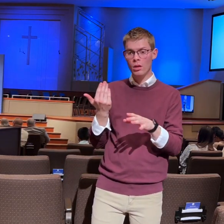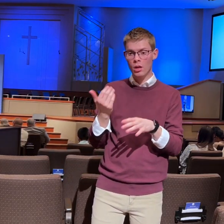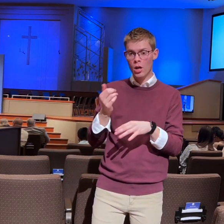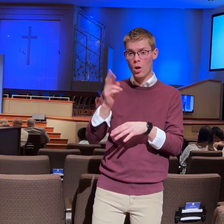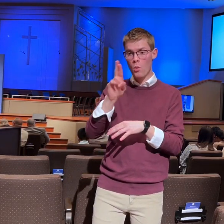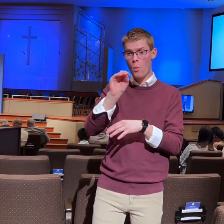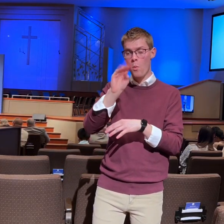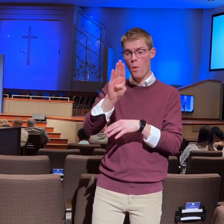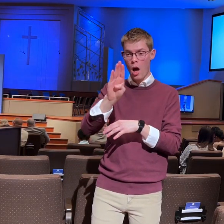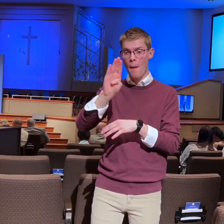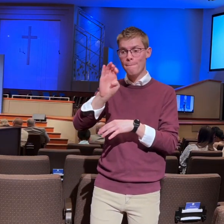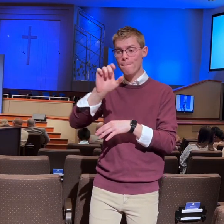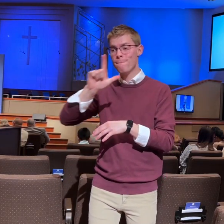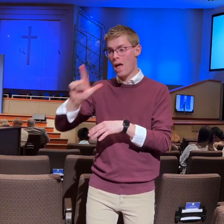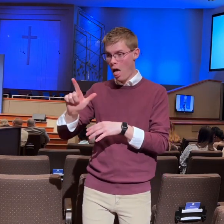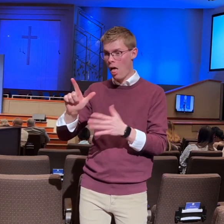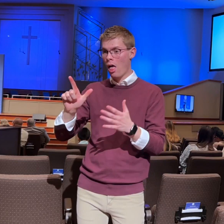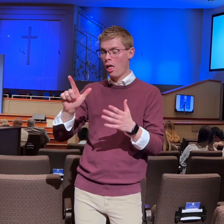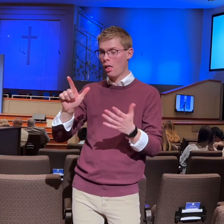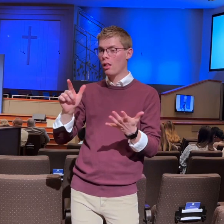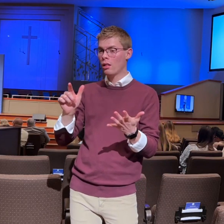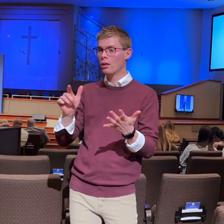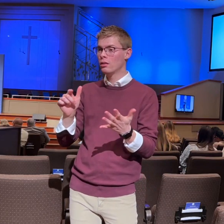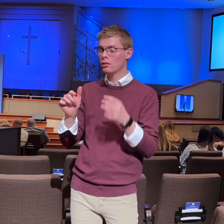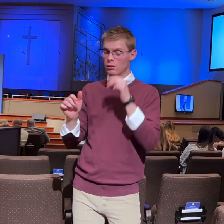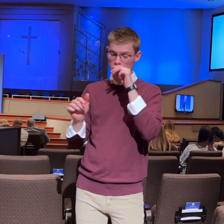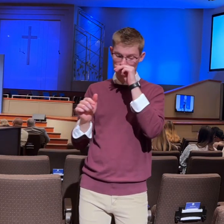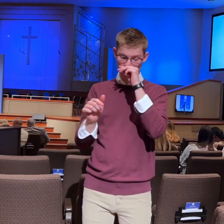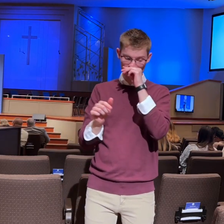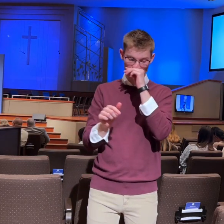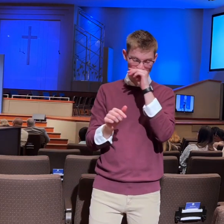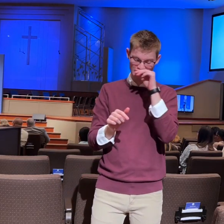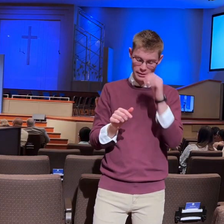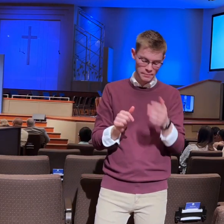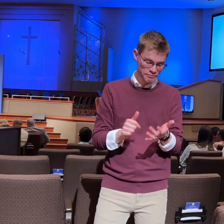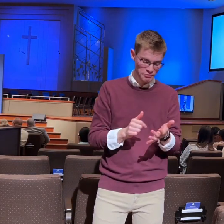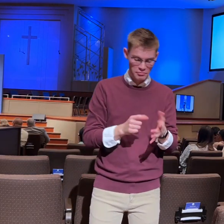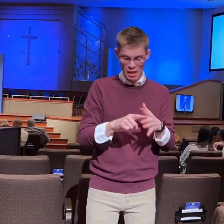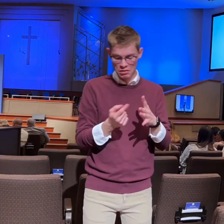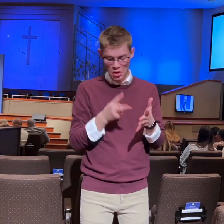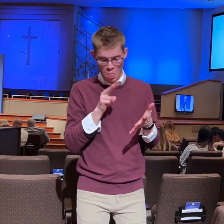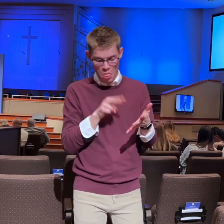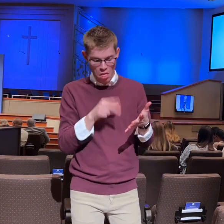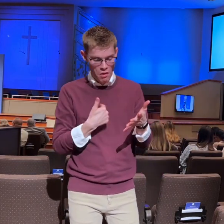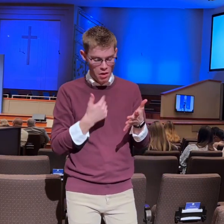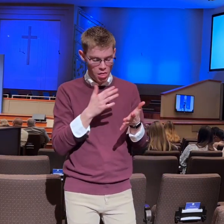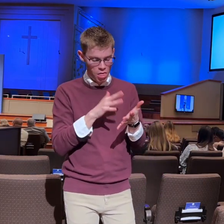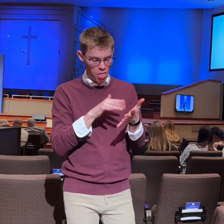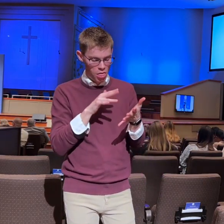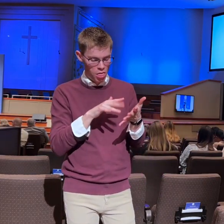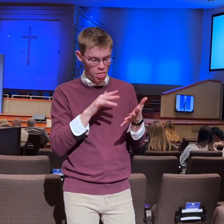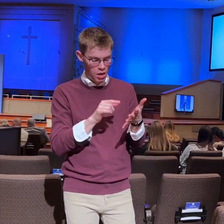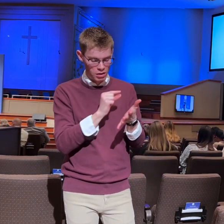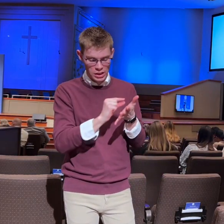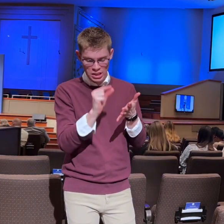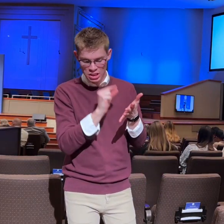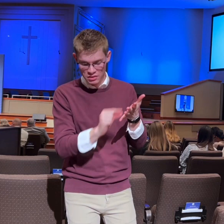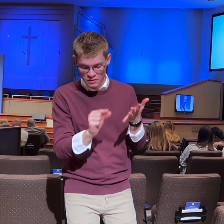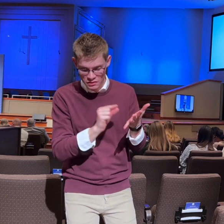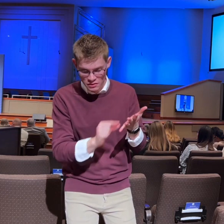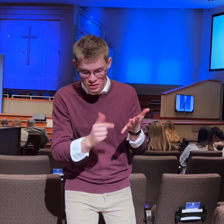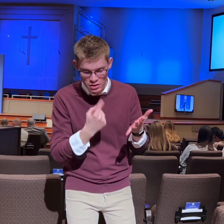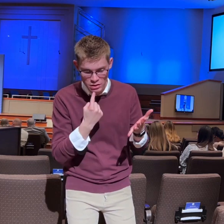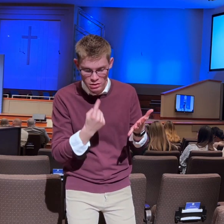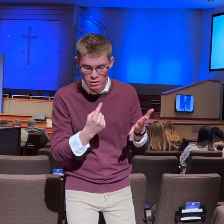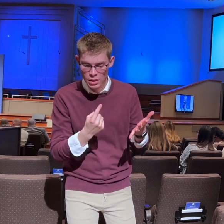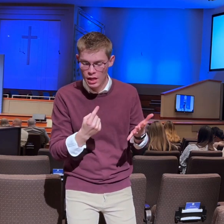who apostatized. He began to look at the scriptures as inspirational but not inspired. He said, and I quote, I think culture is already there